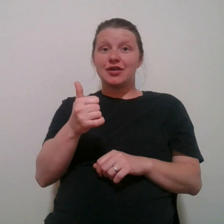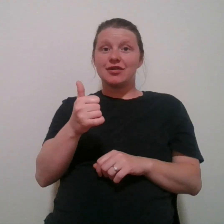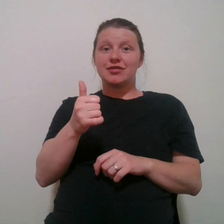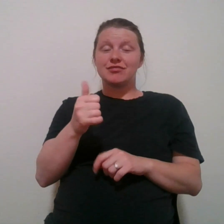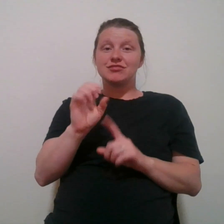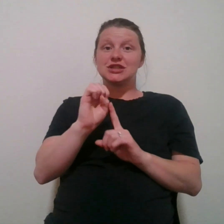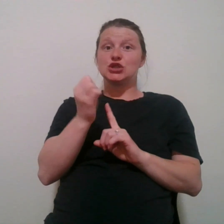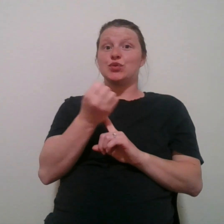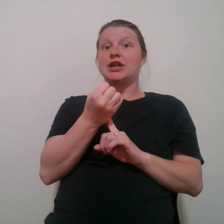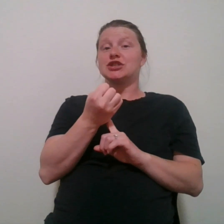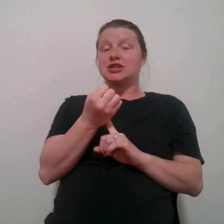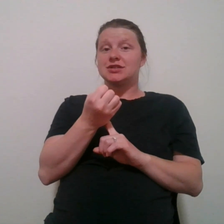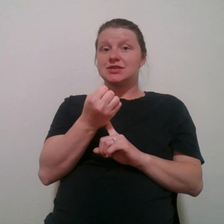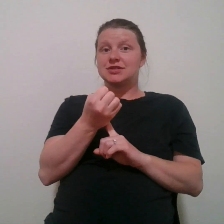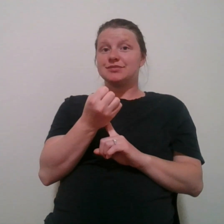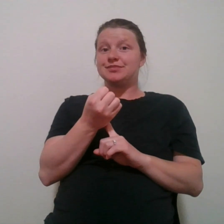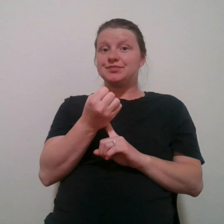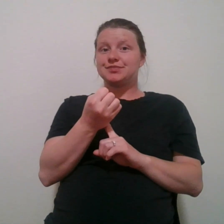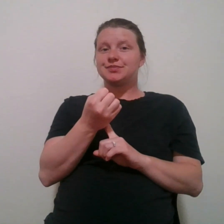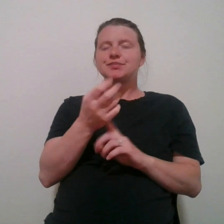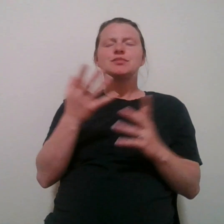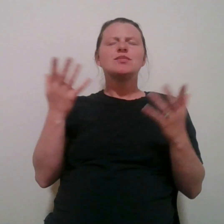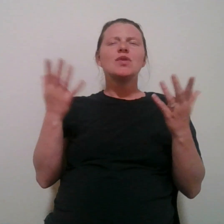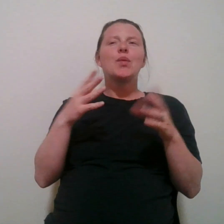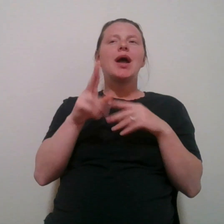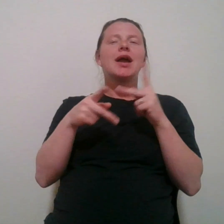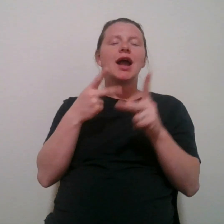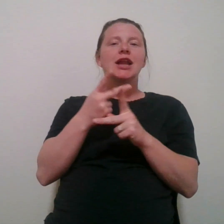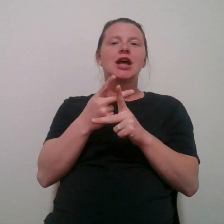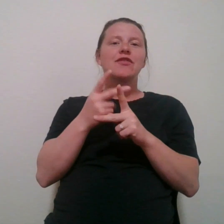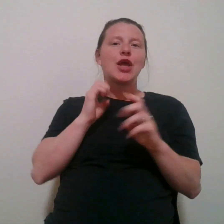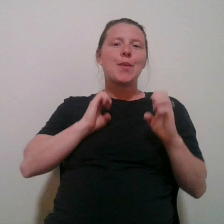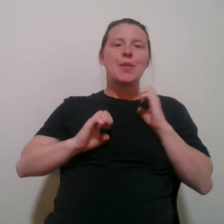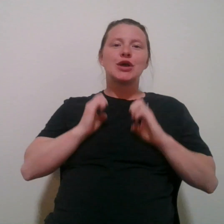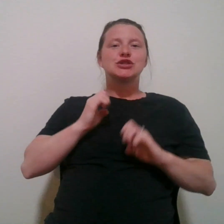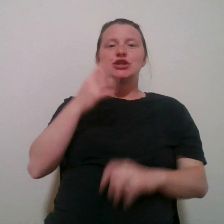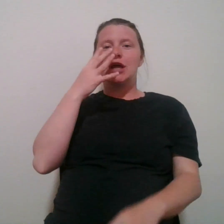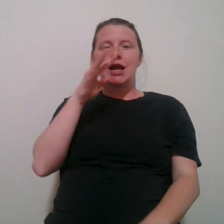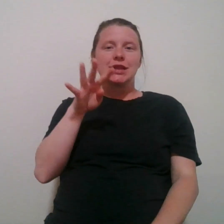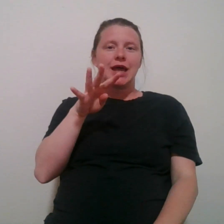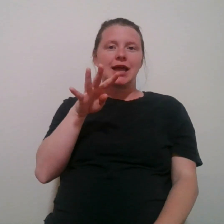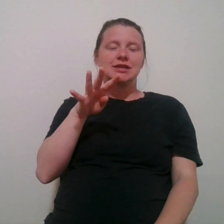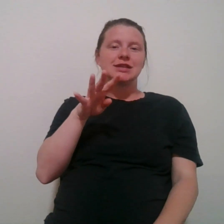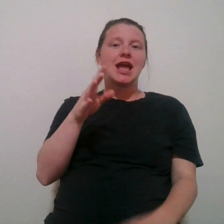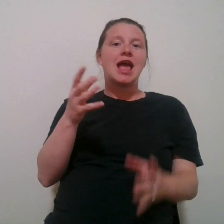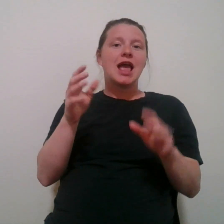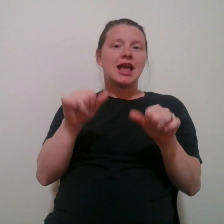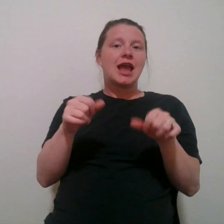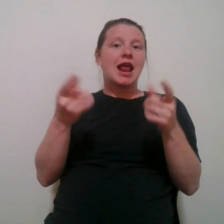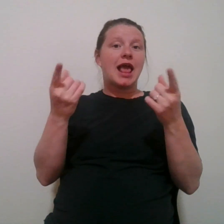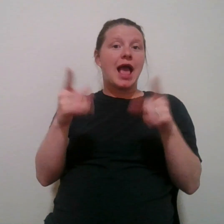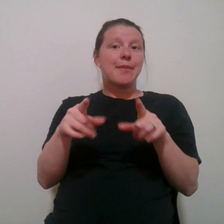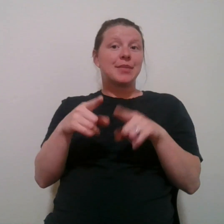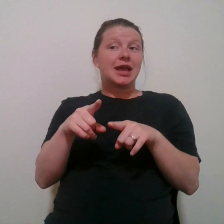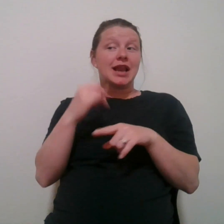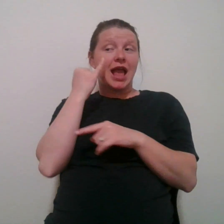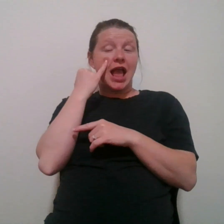neglect do you think could come about in a family situation where both parents, for instance, are working and are out of the